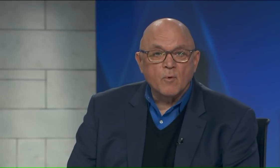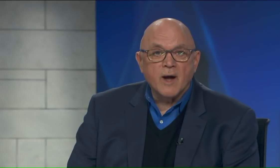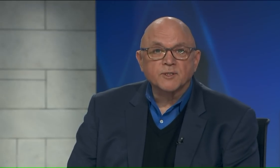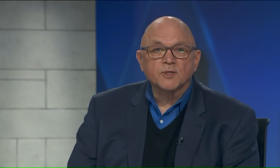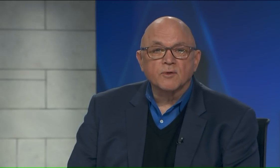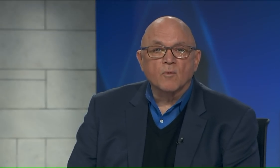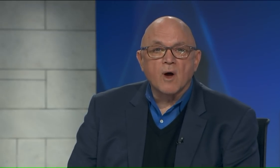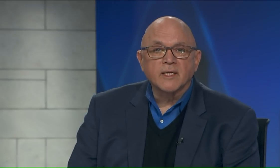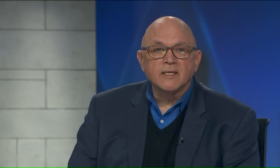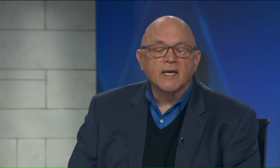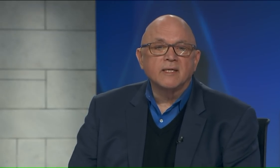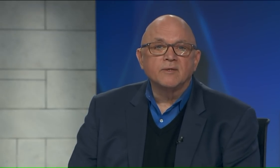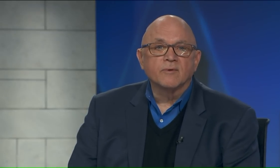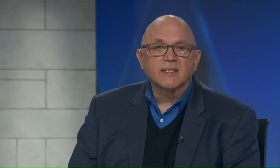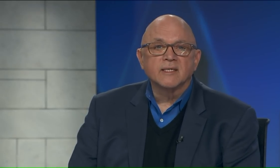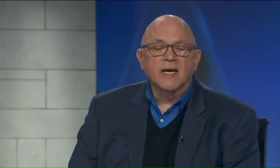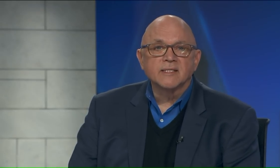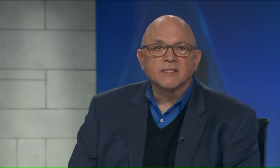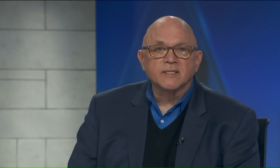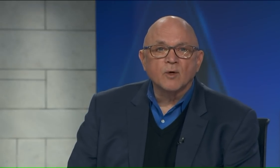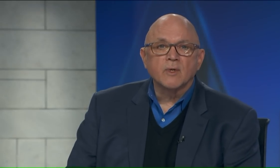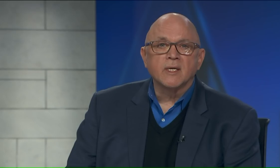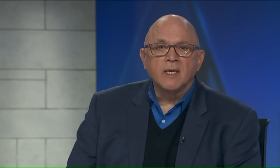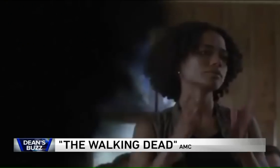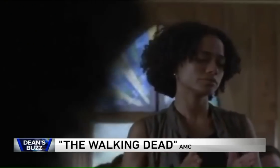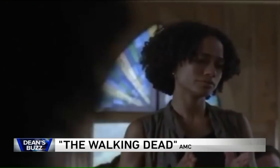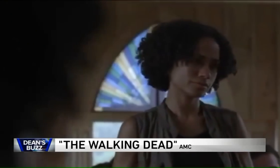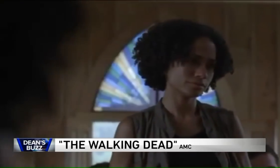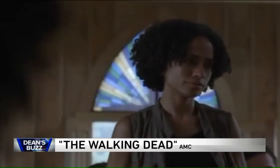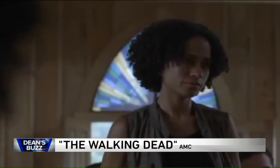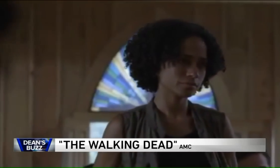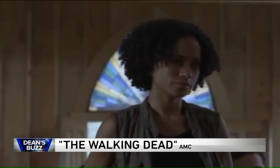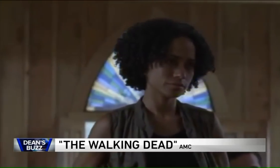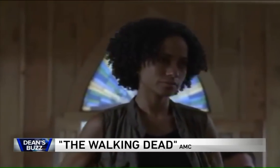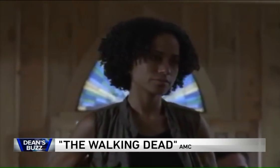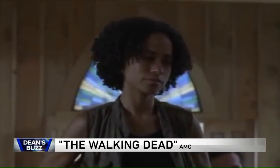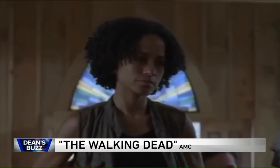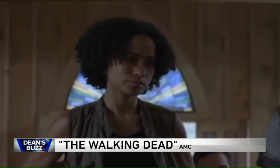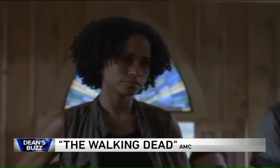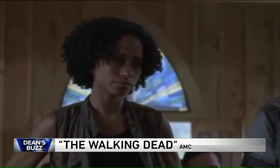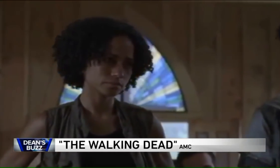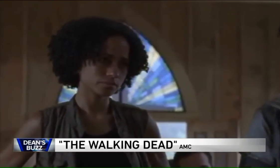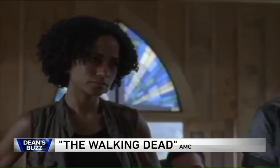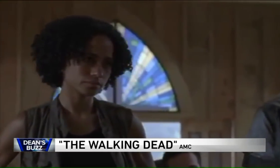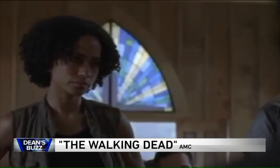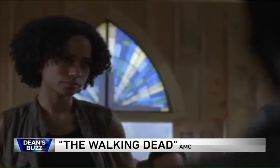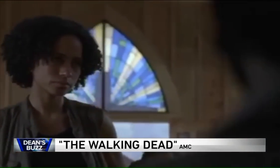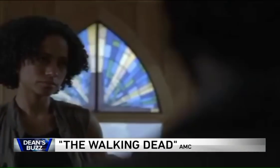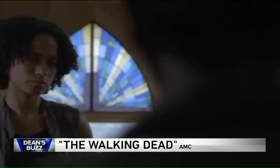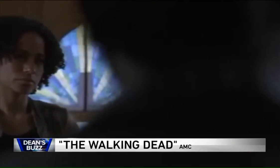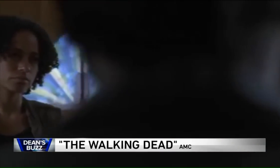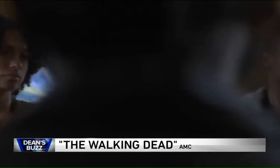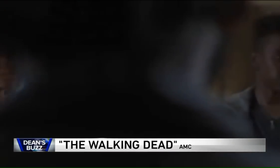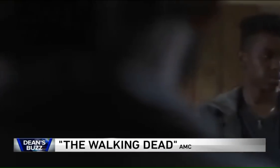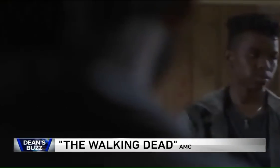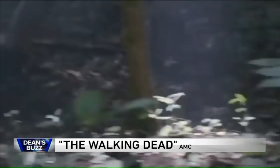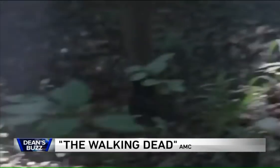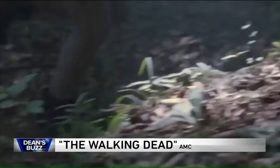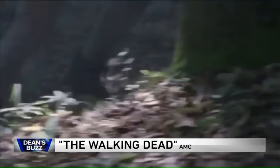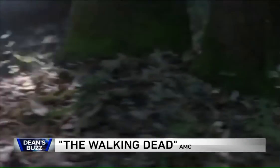watch The Walking Dead, you recognize the Tony Award-nominated Lauren Ridloff. She plays the character Connie